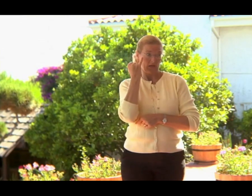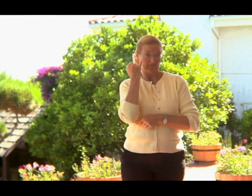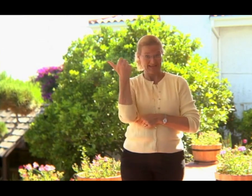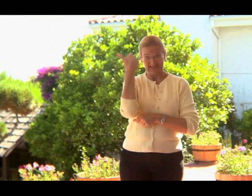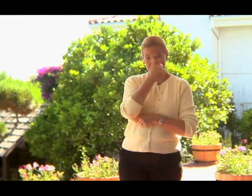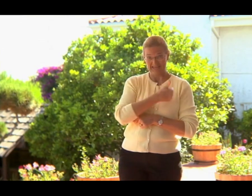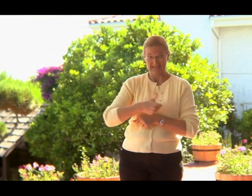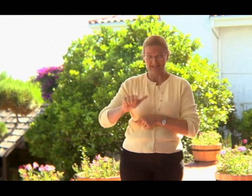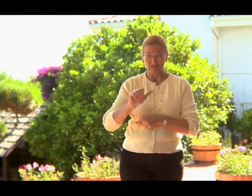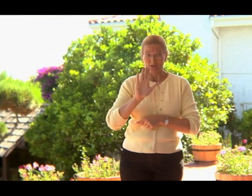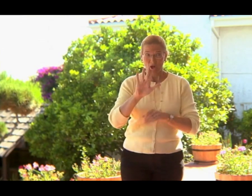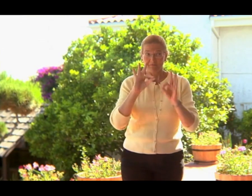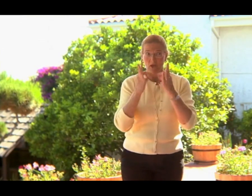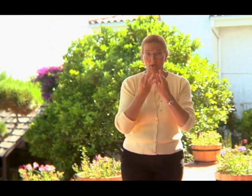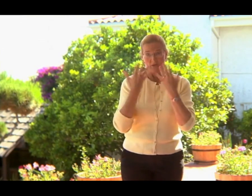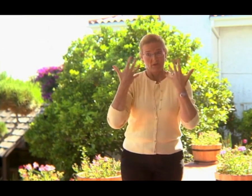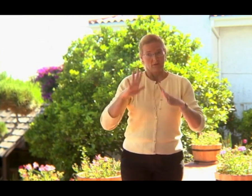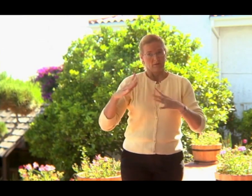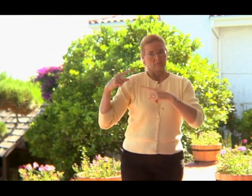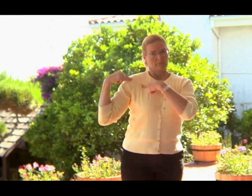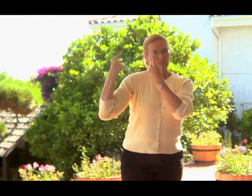Since you all have many of the same genes,